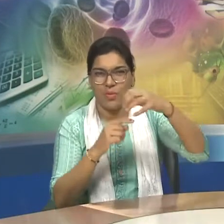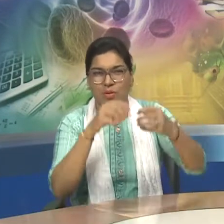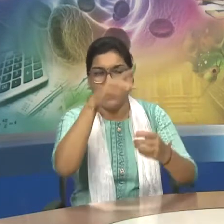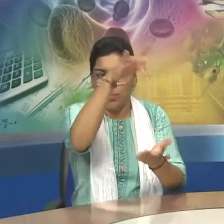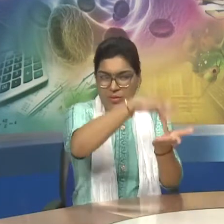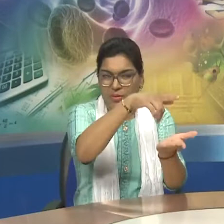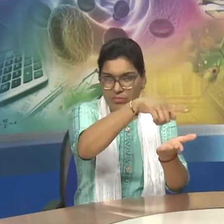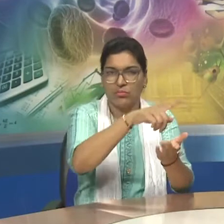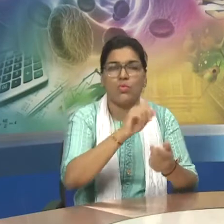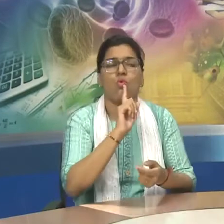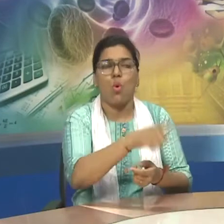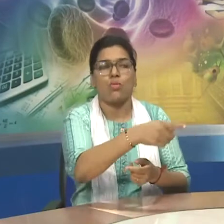working on a